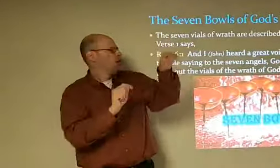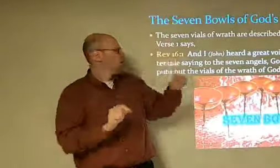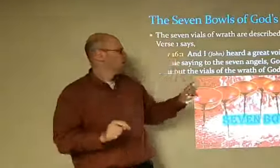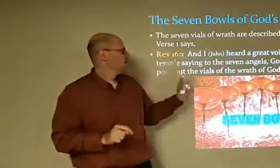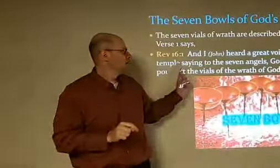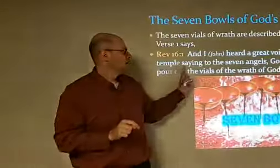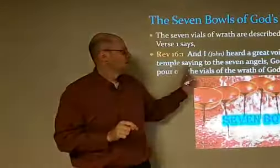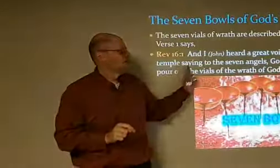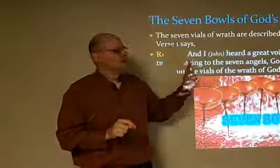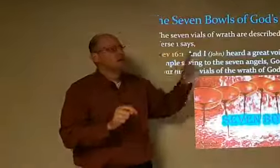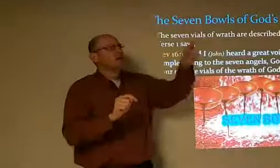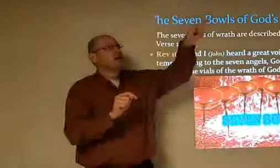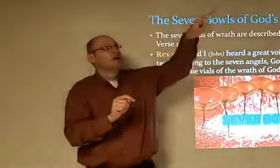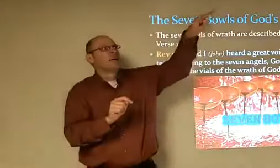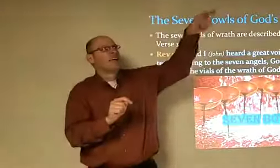And I heard a great voice